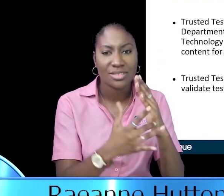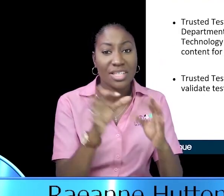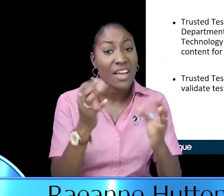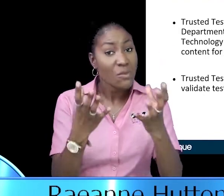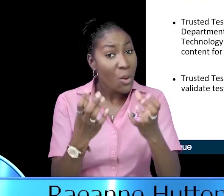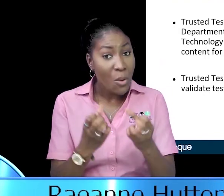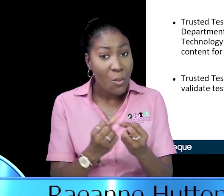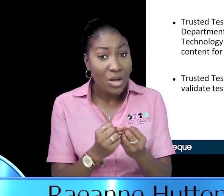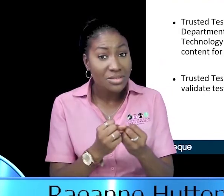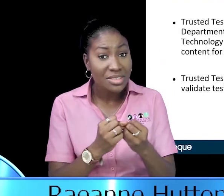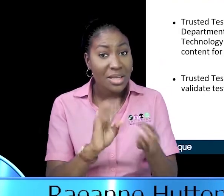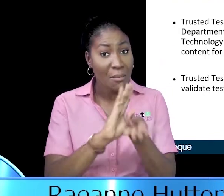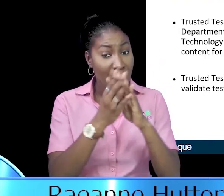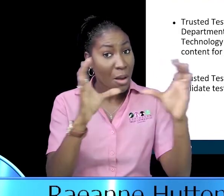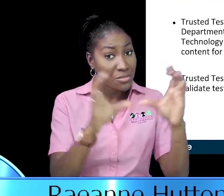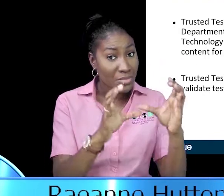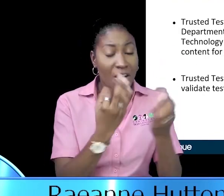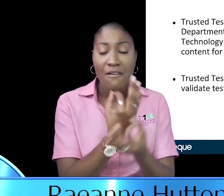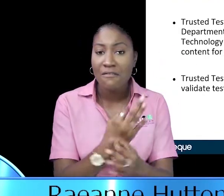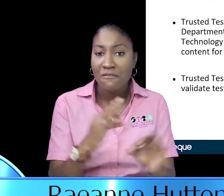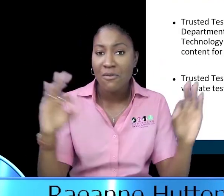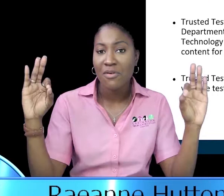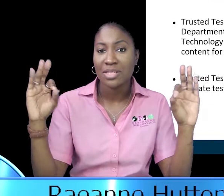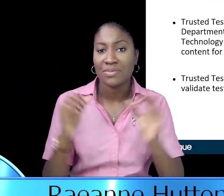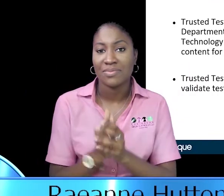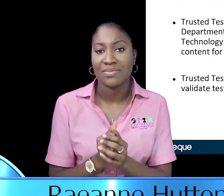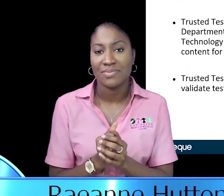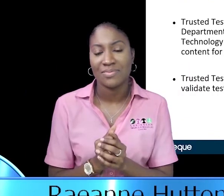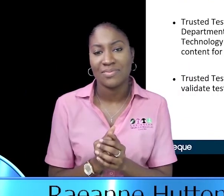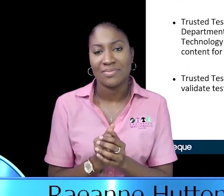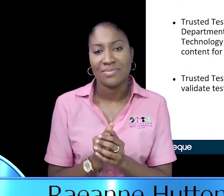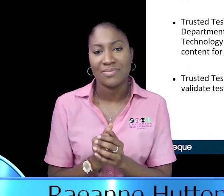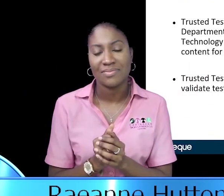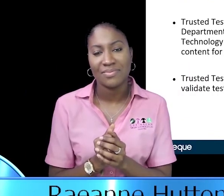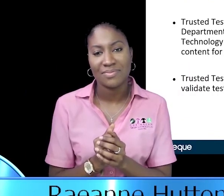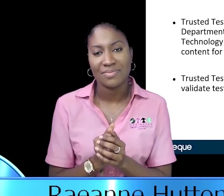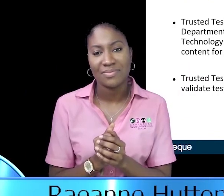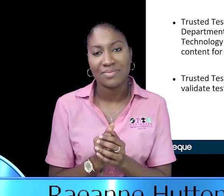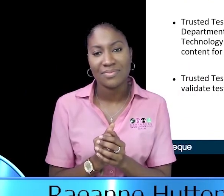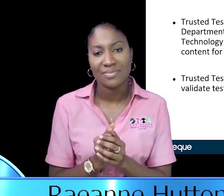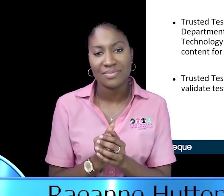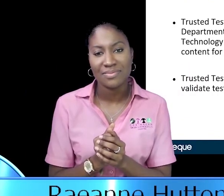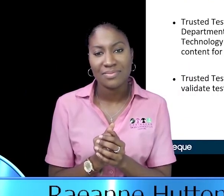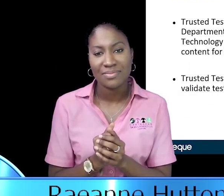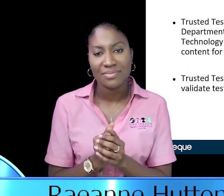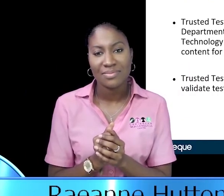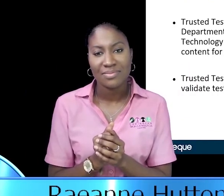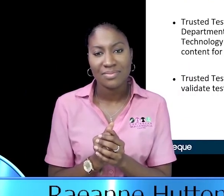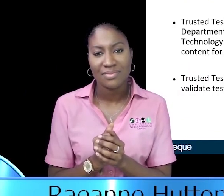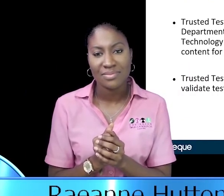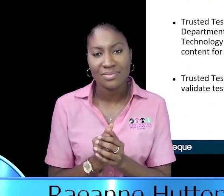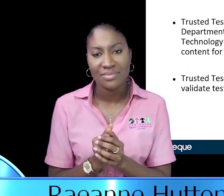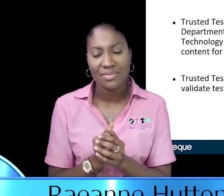States Department of Homeland Security, Office of Accessible Systems and Technology. And for anyone that wants to take it,